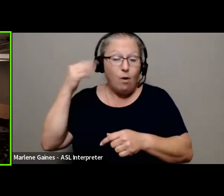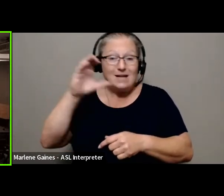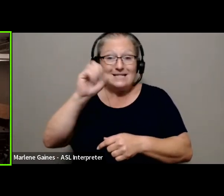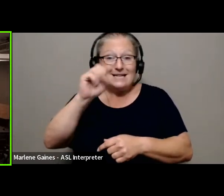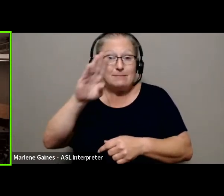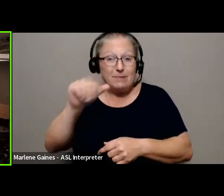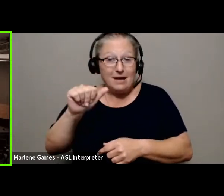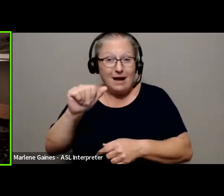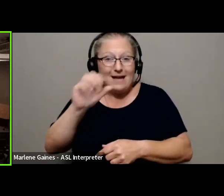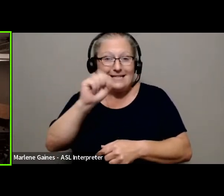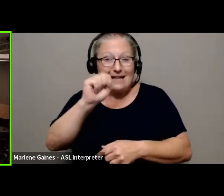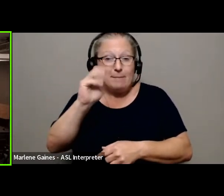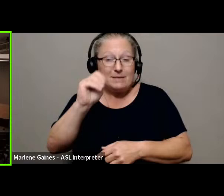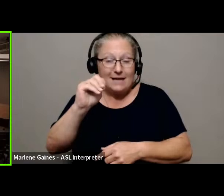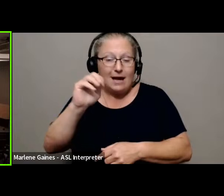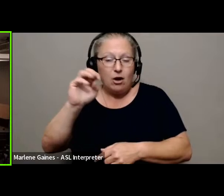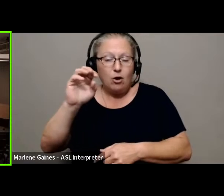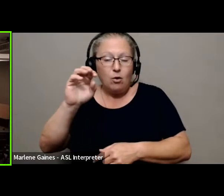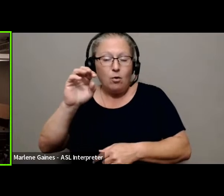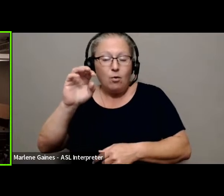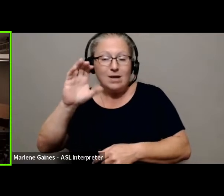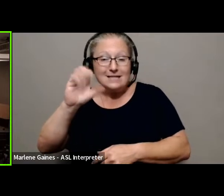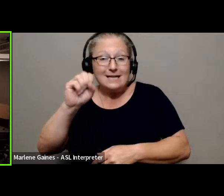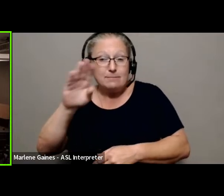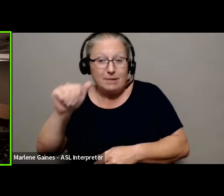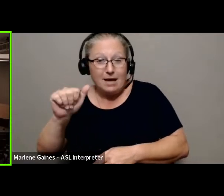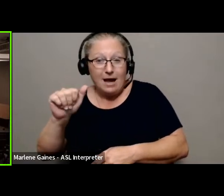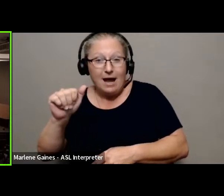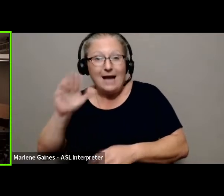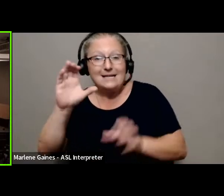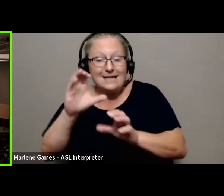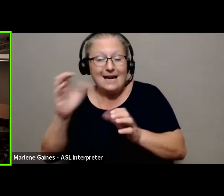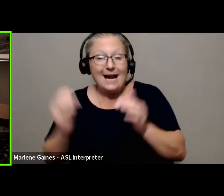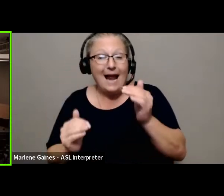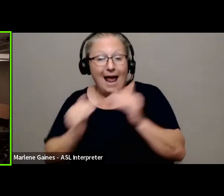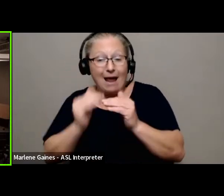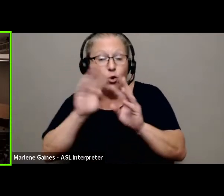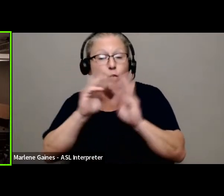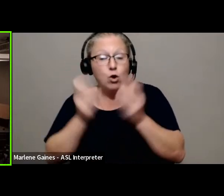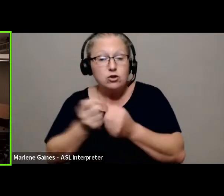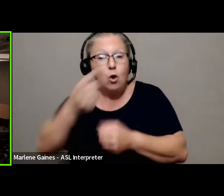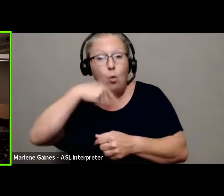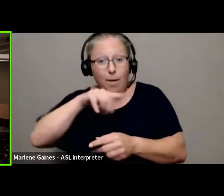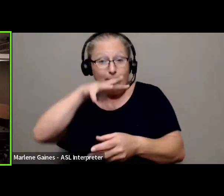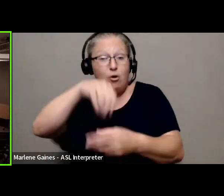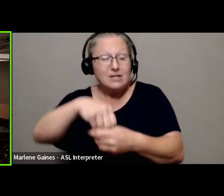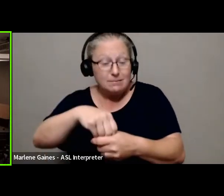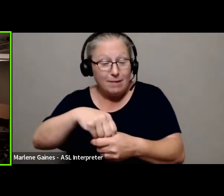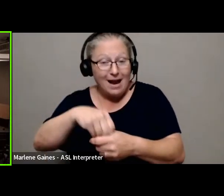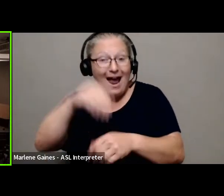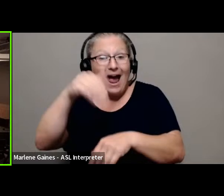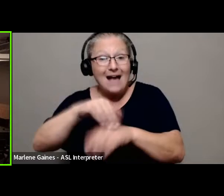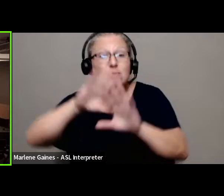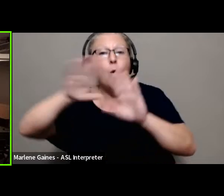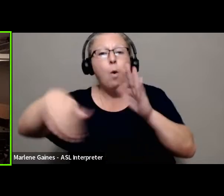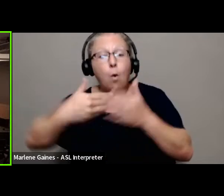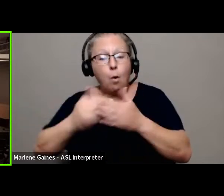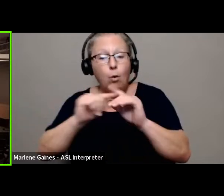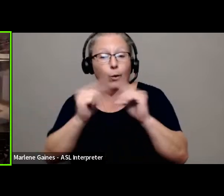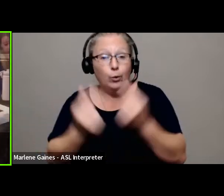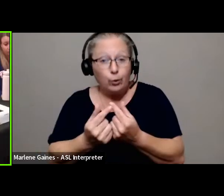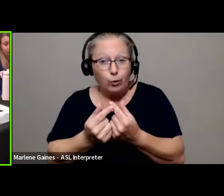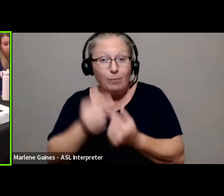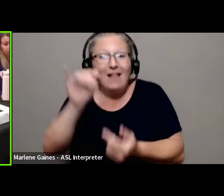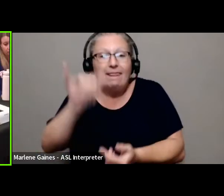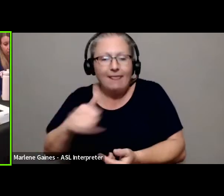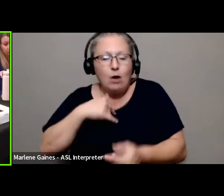CSBA or San Mateo CSBA put together an equity workshop where we participated in this as a whole group. Yeah. And